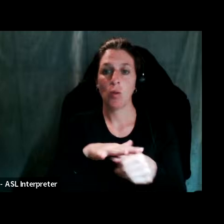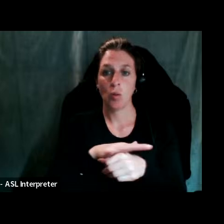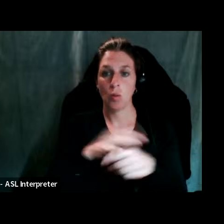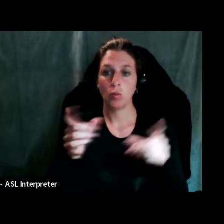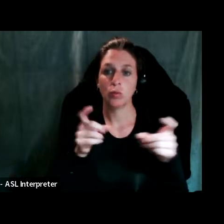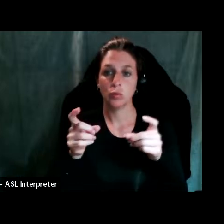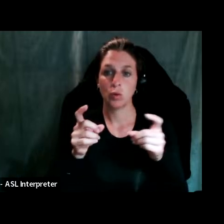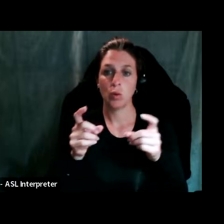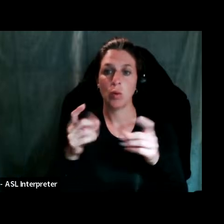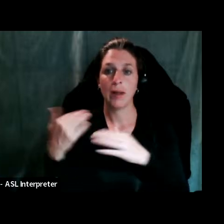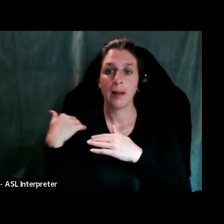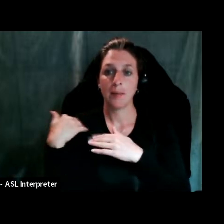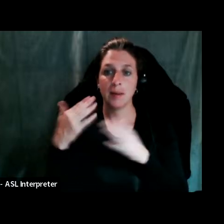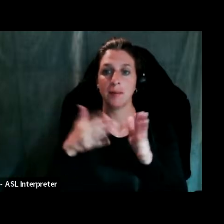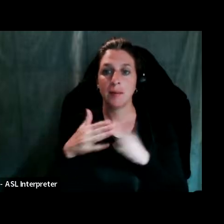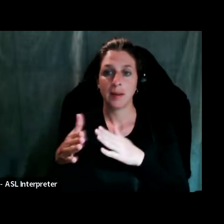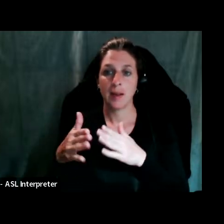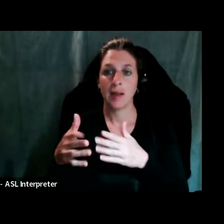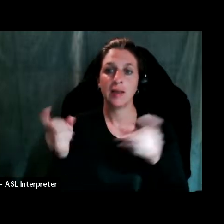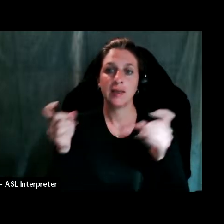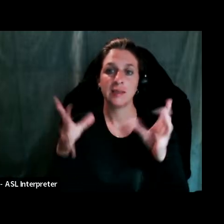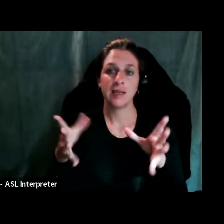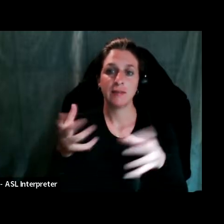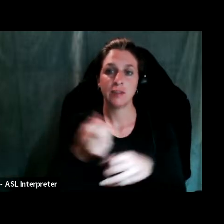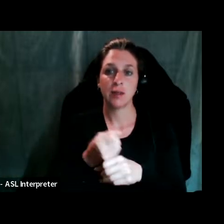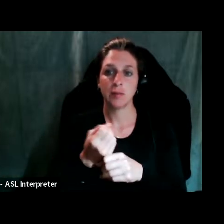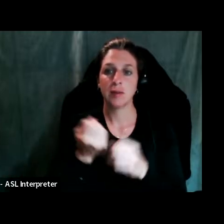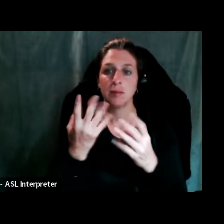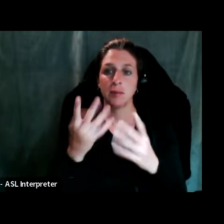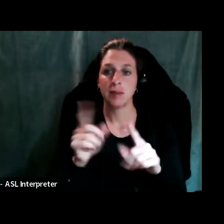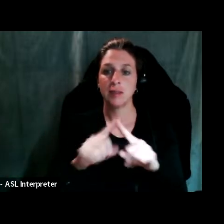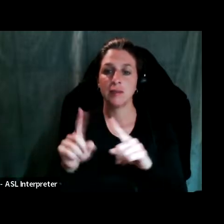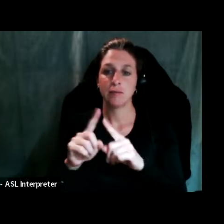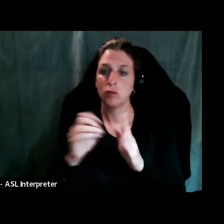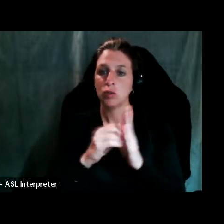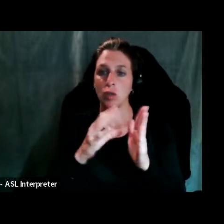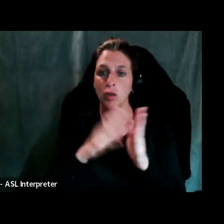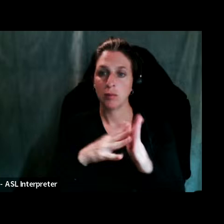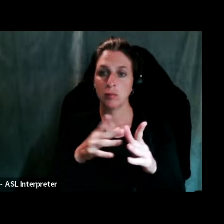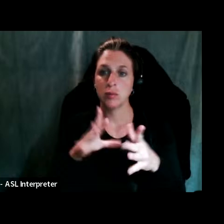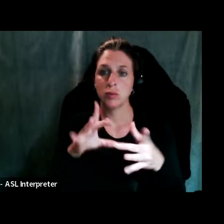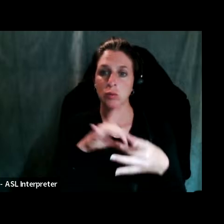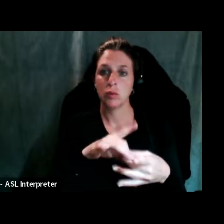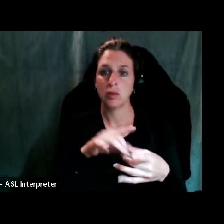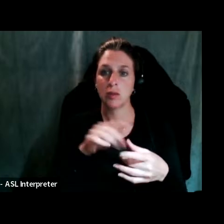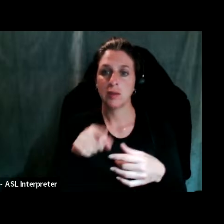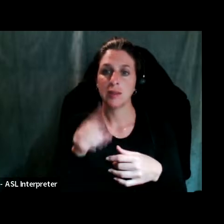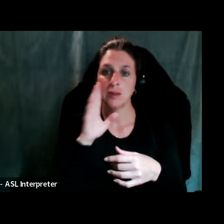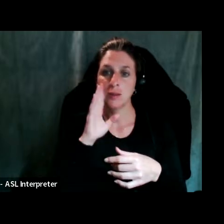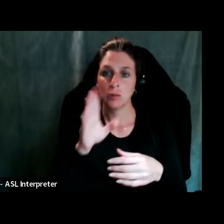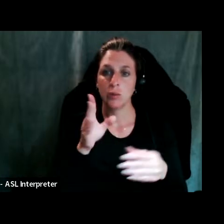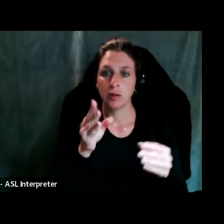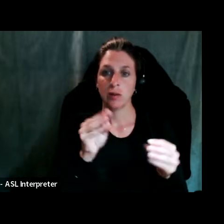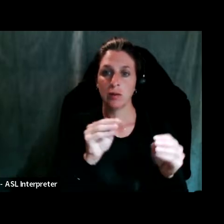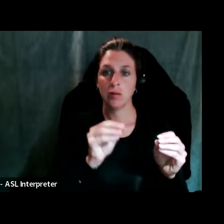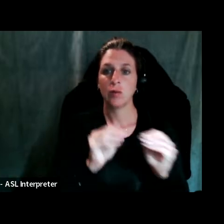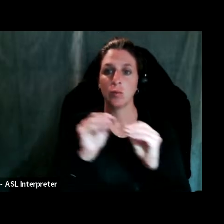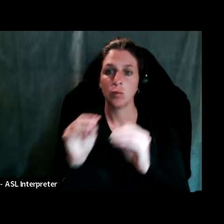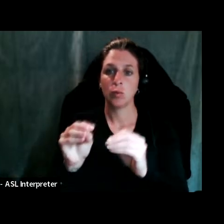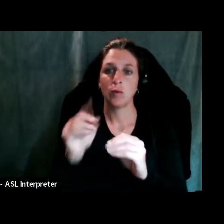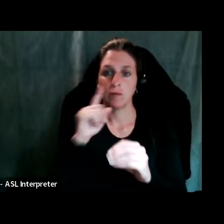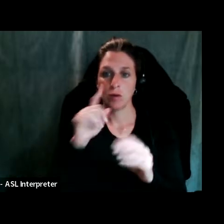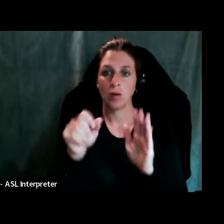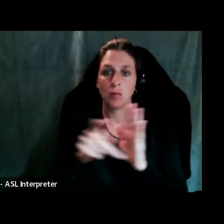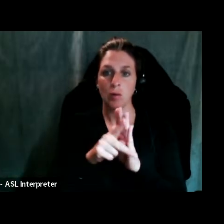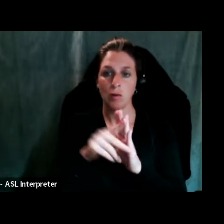plan. There's an executive summary and a number of documents associated. This will get moved for approval at the